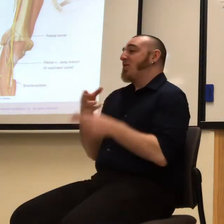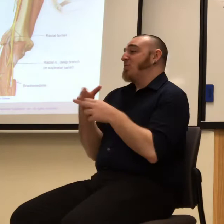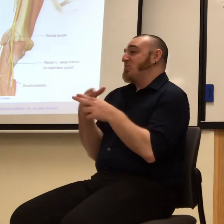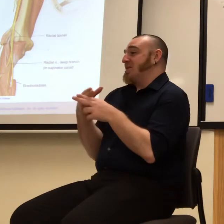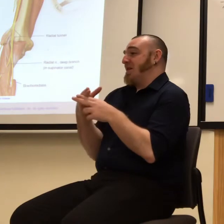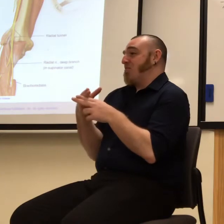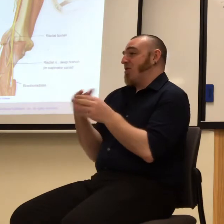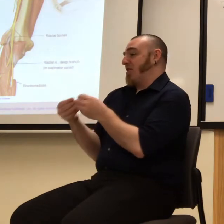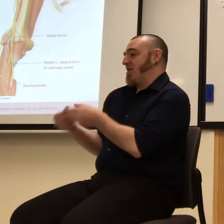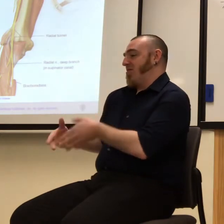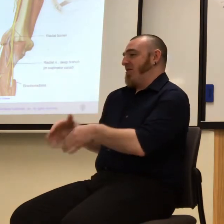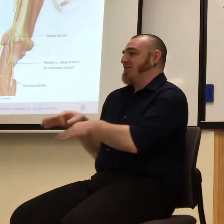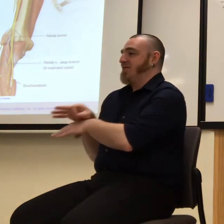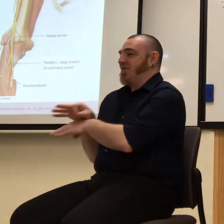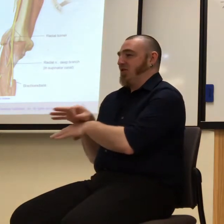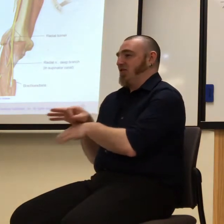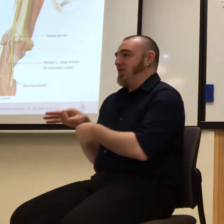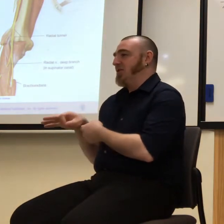loss of